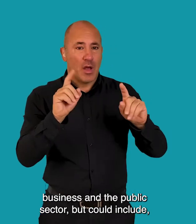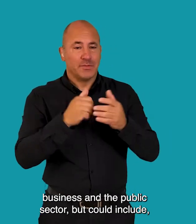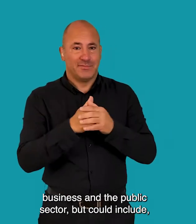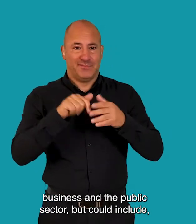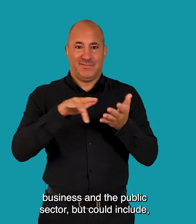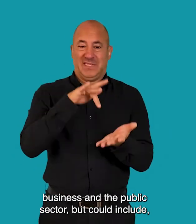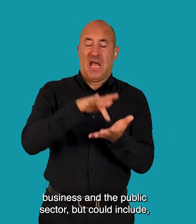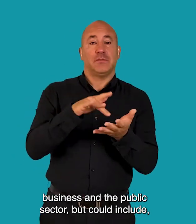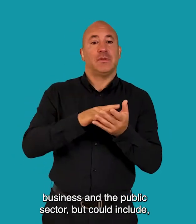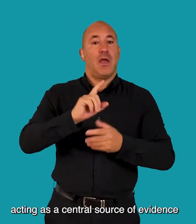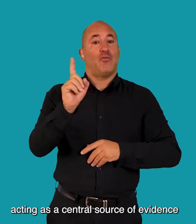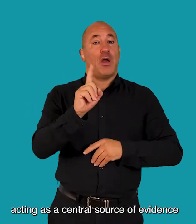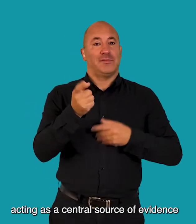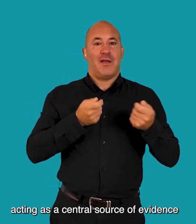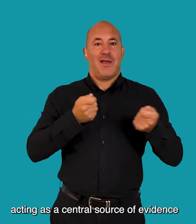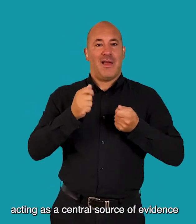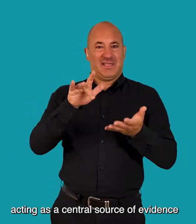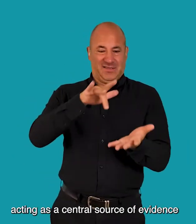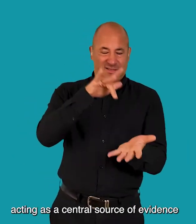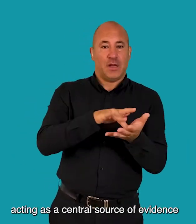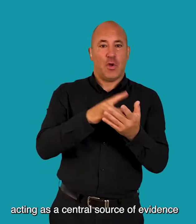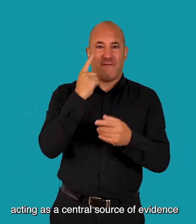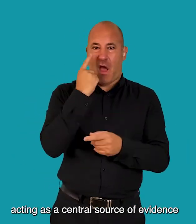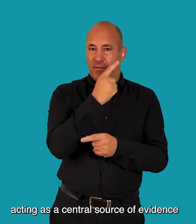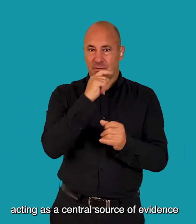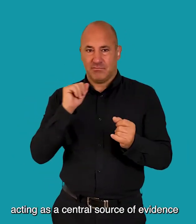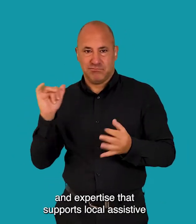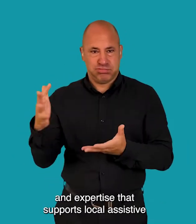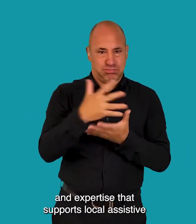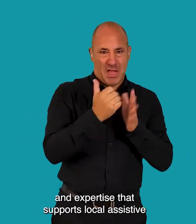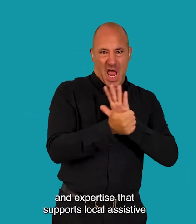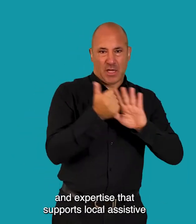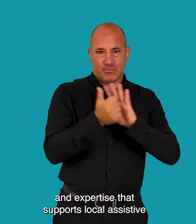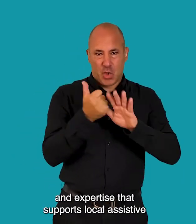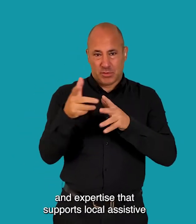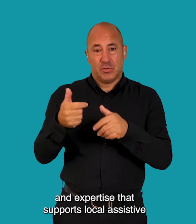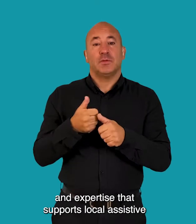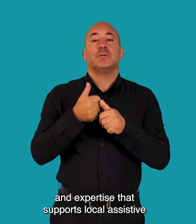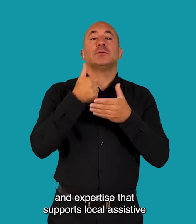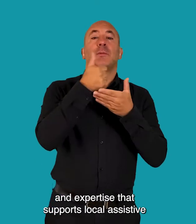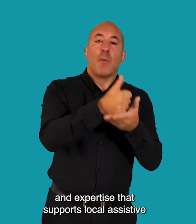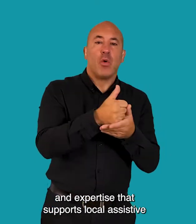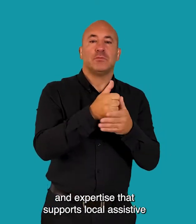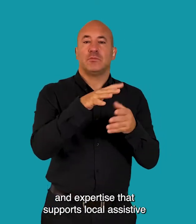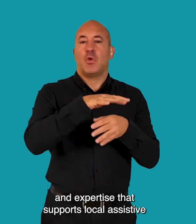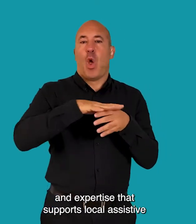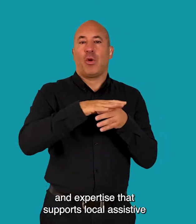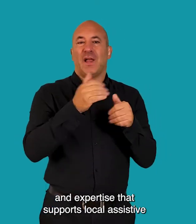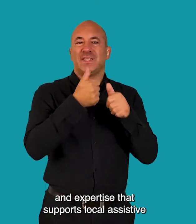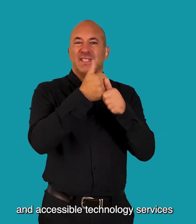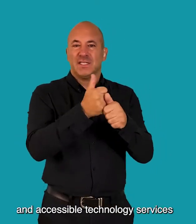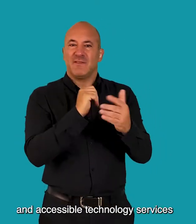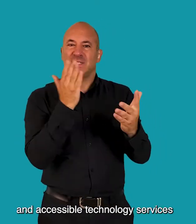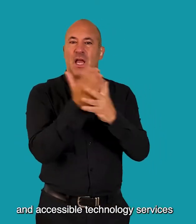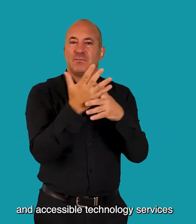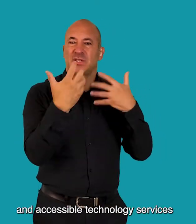could include acting as a central source of evidence and expertise that supports local assistive and accessible